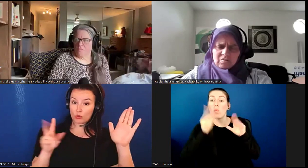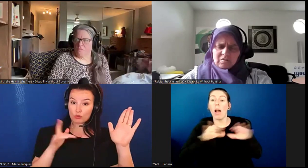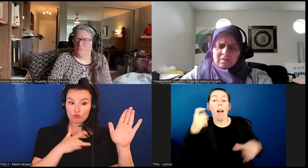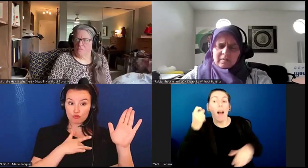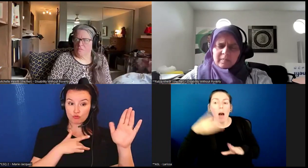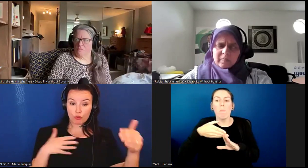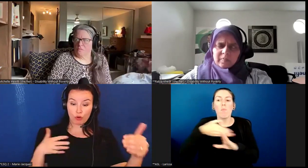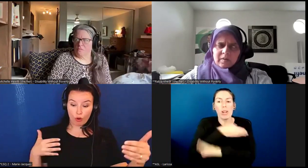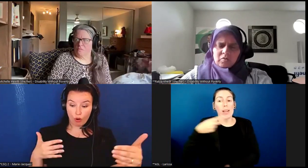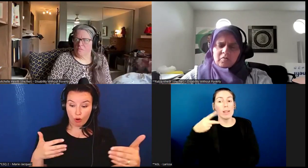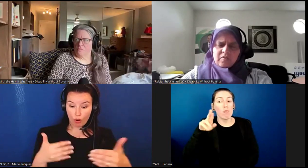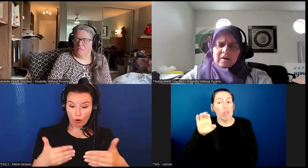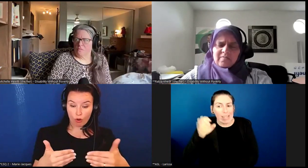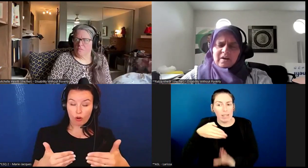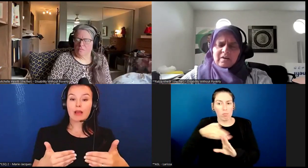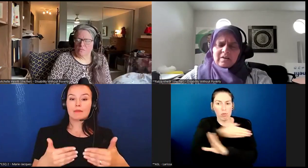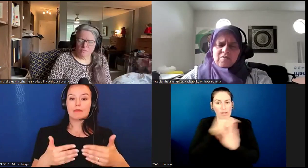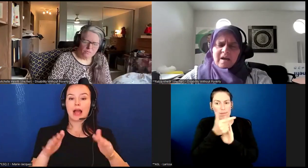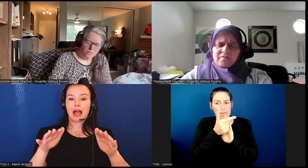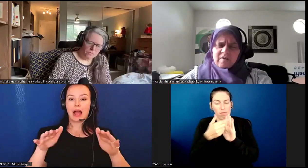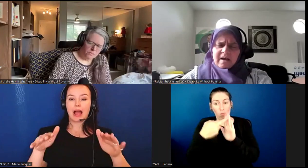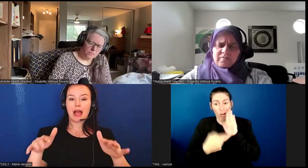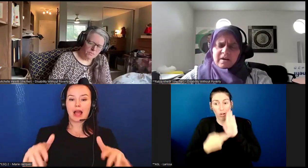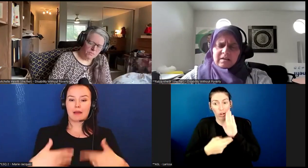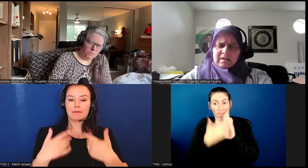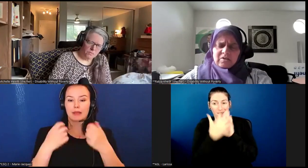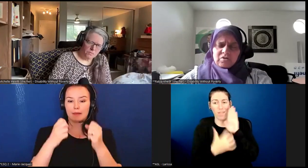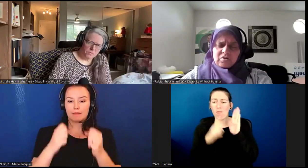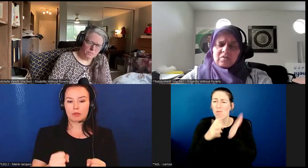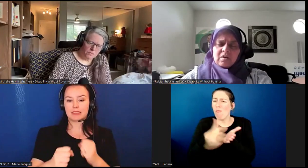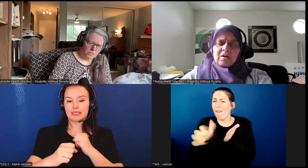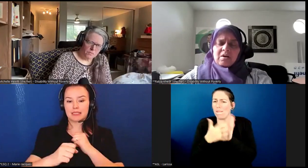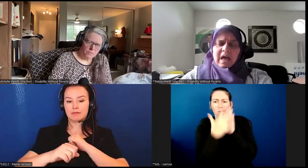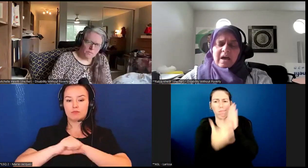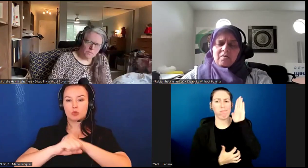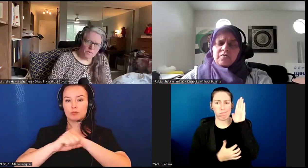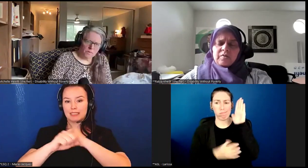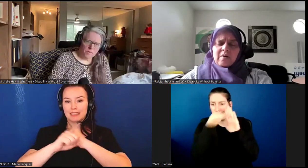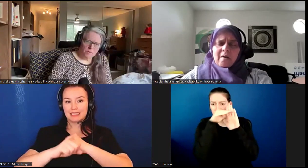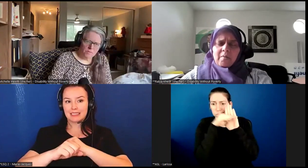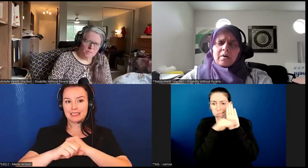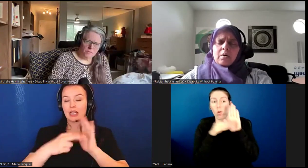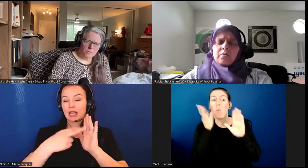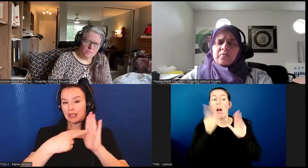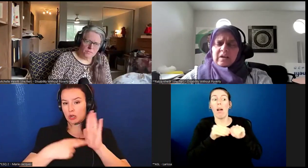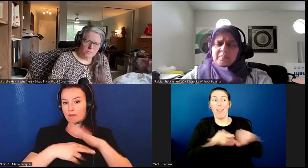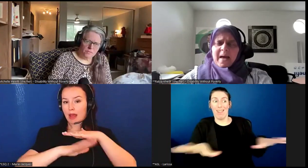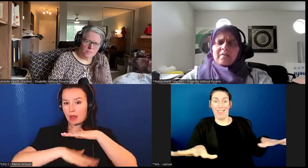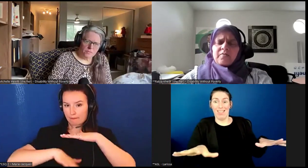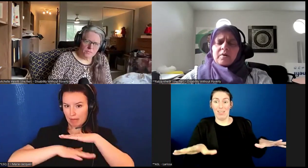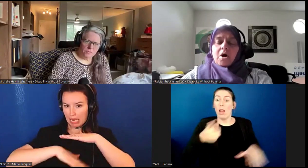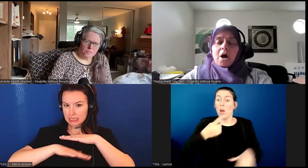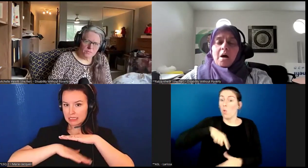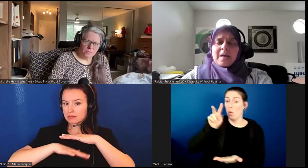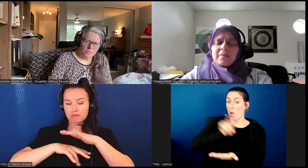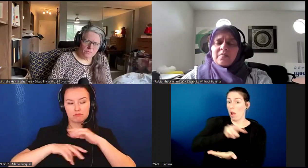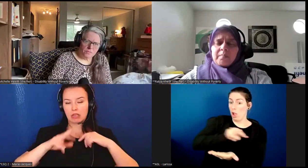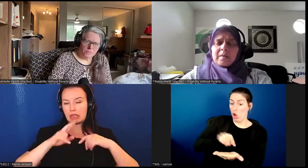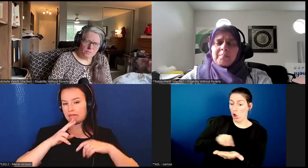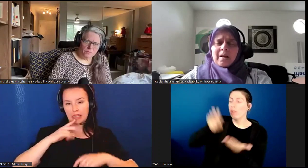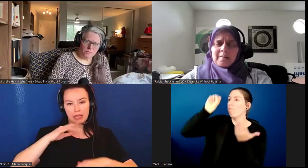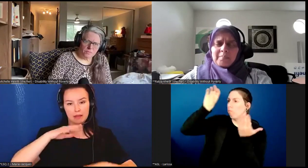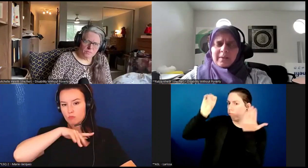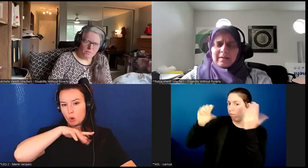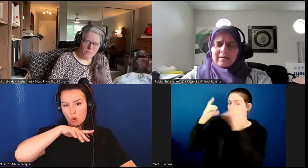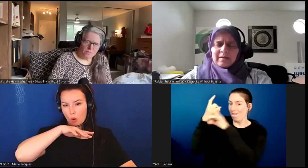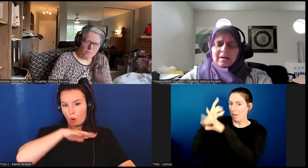pre-regulations. So very, very draft regulations out for our feedback, for comments from